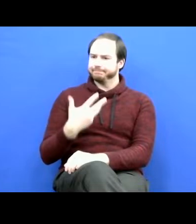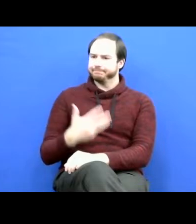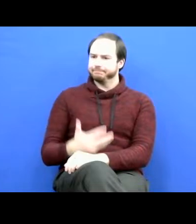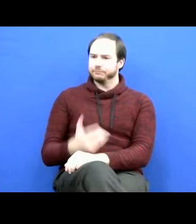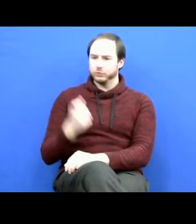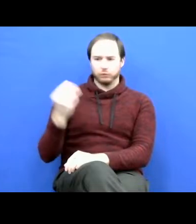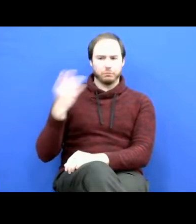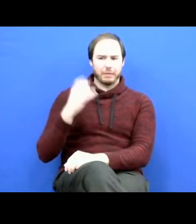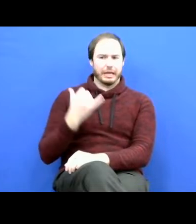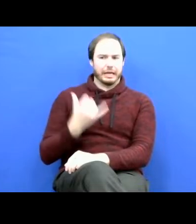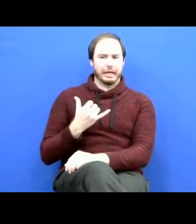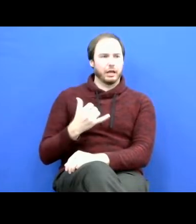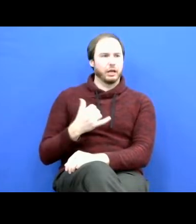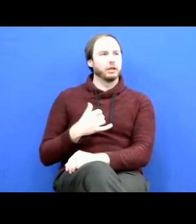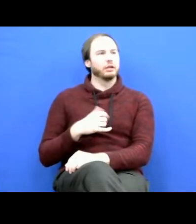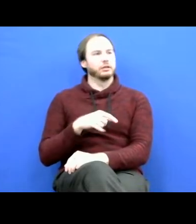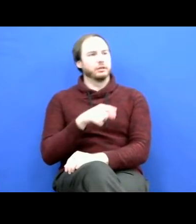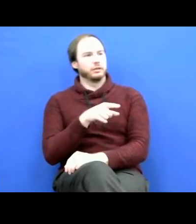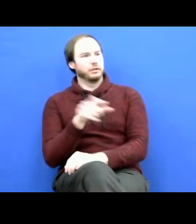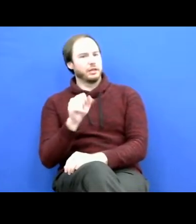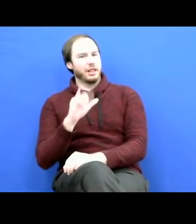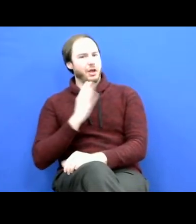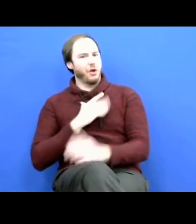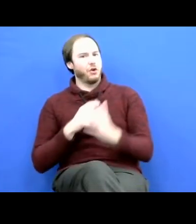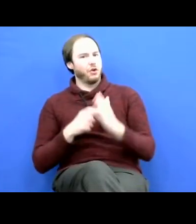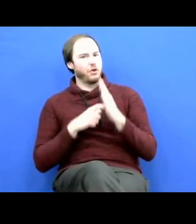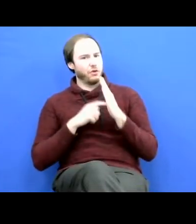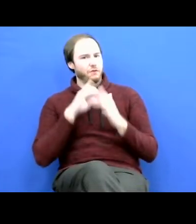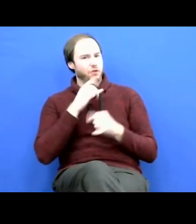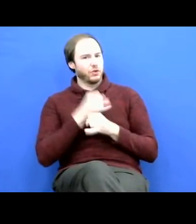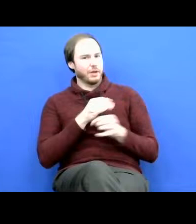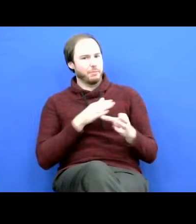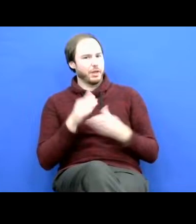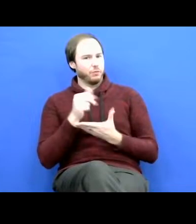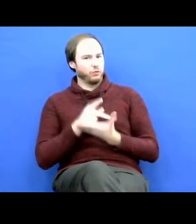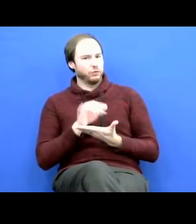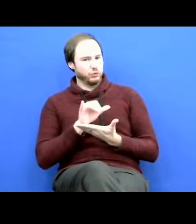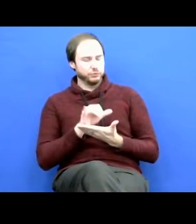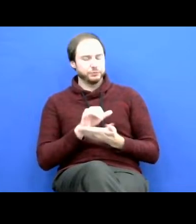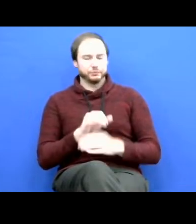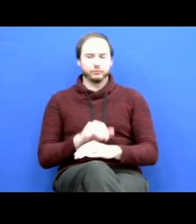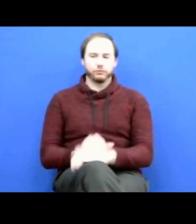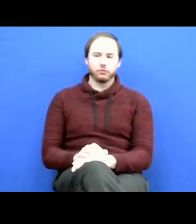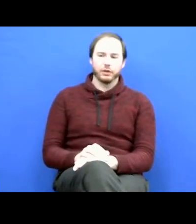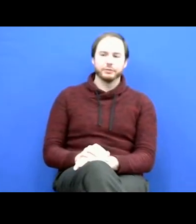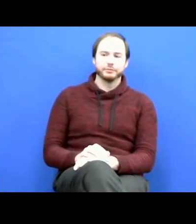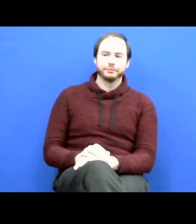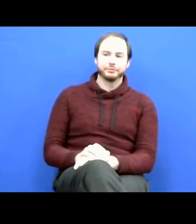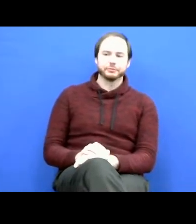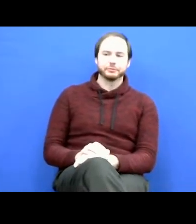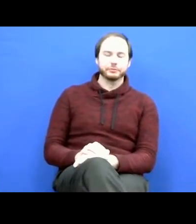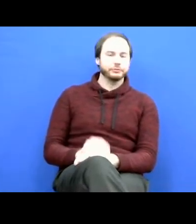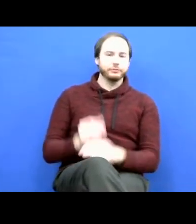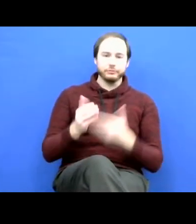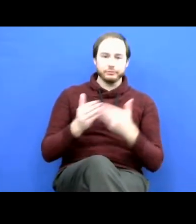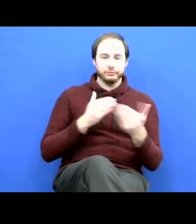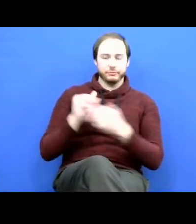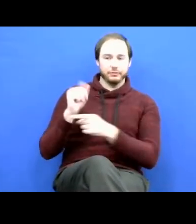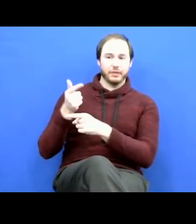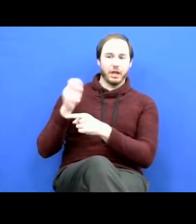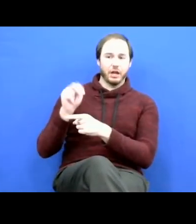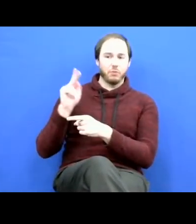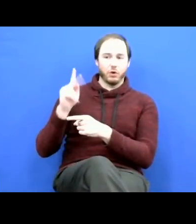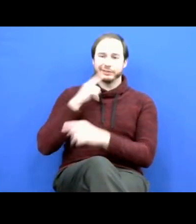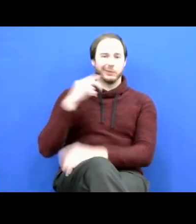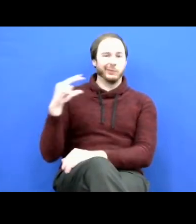by now, but Yes, and that was a condition of our site plan approval as well. right. So the point is, if Ag and Markets